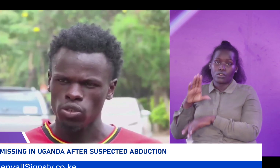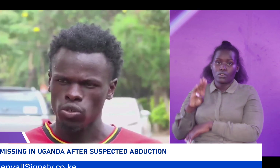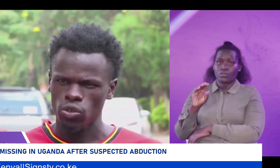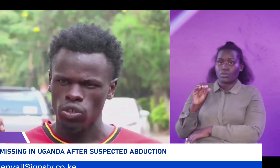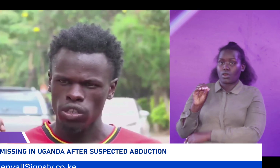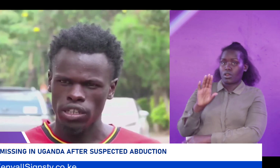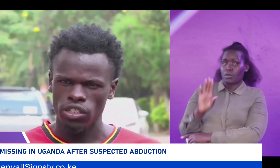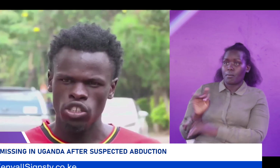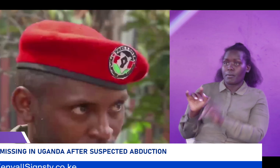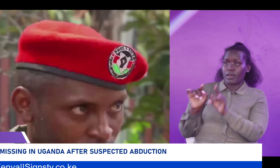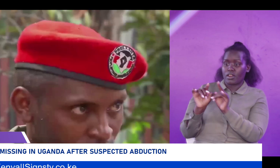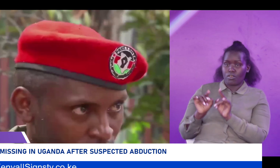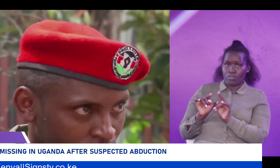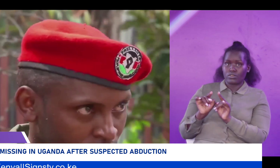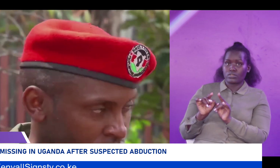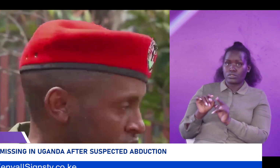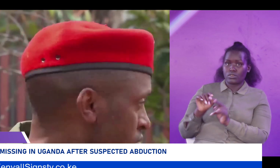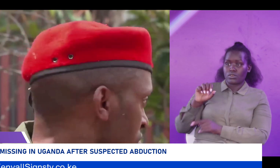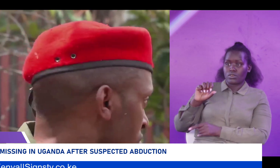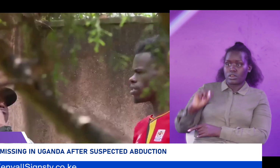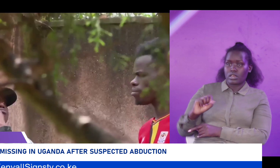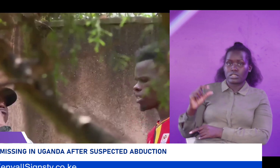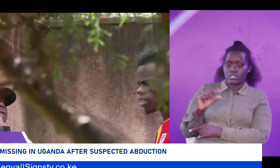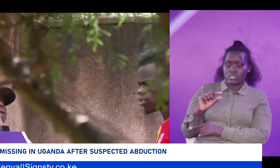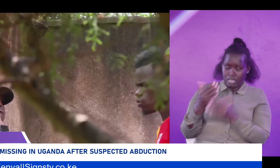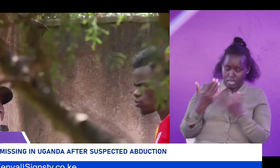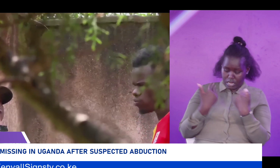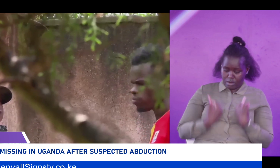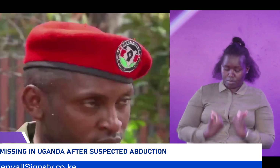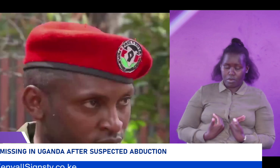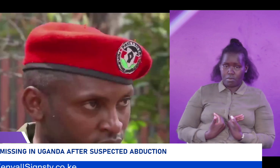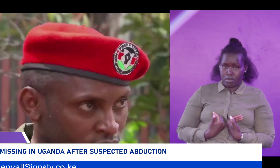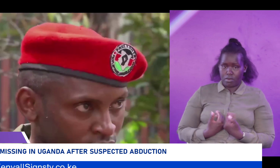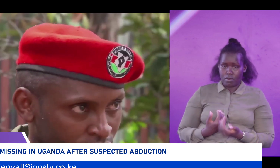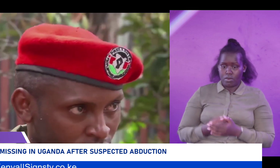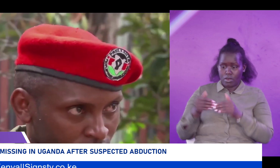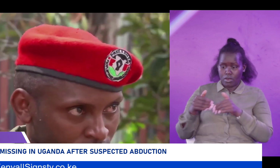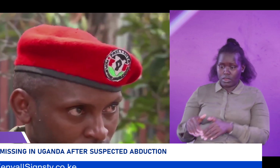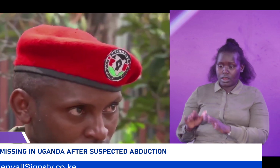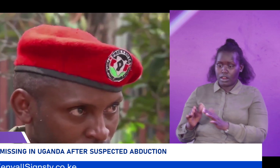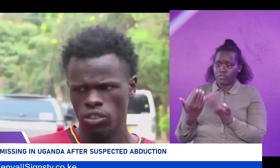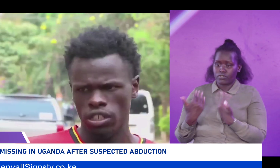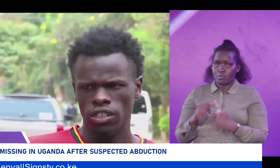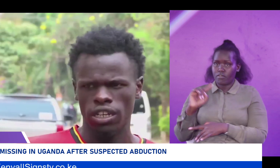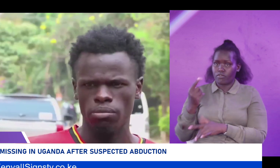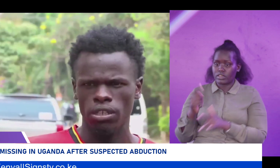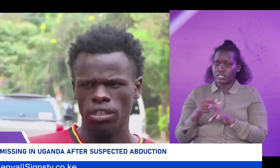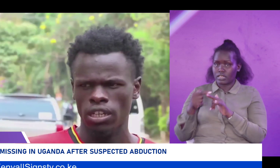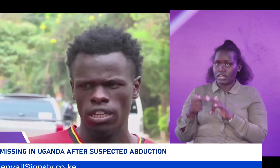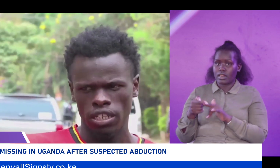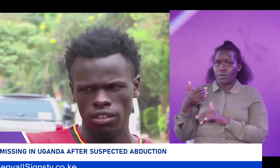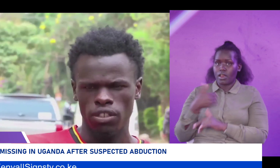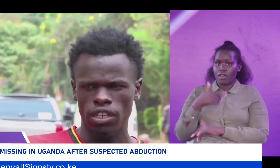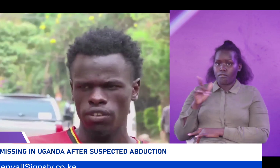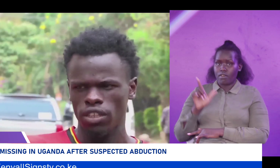also SG and I myself. They had left me first of all, and then there's a lady who was just pointing at me, and then even